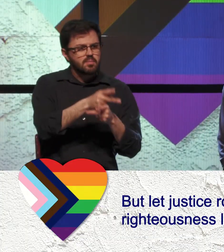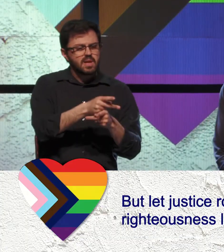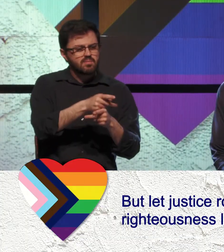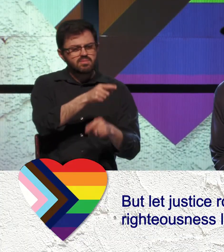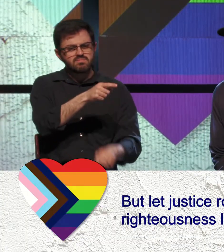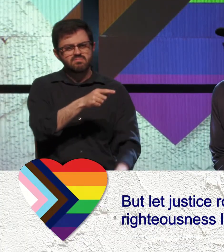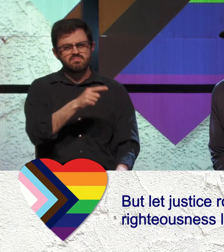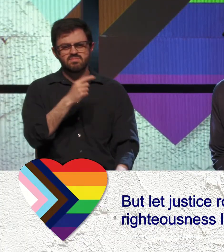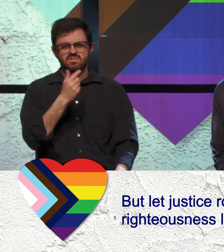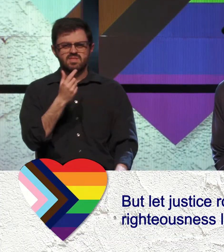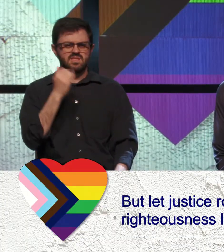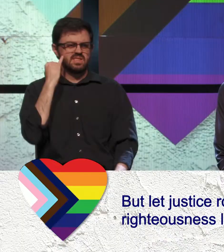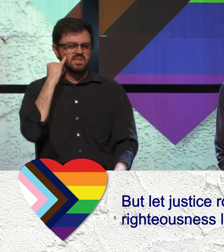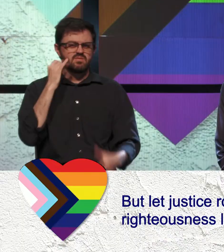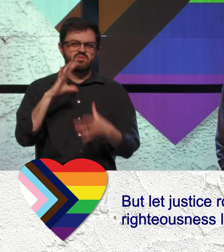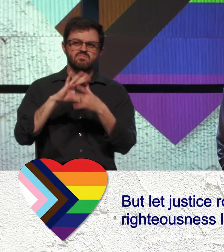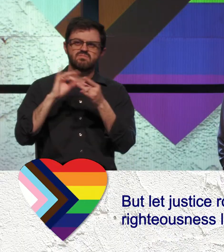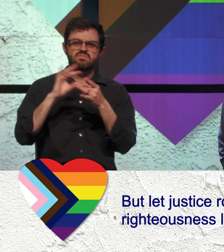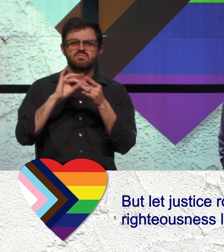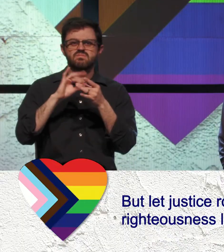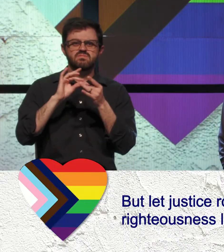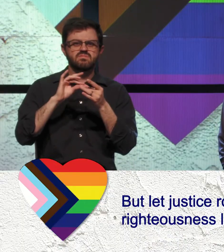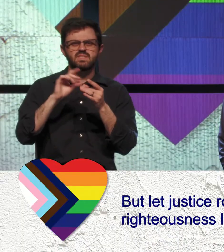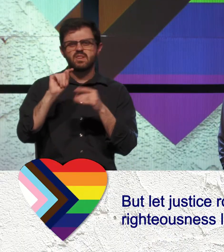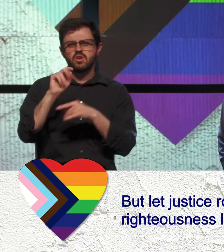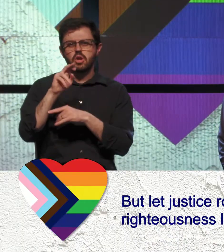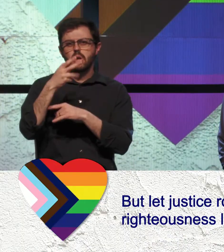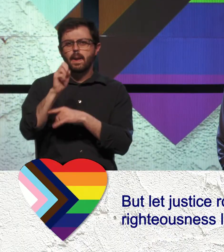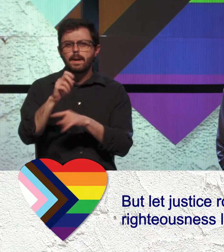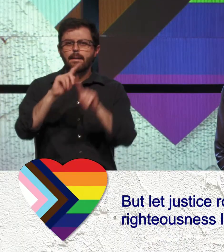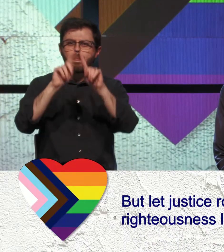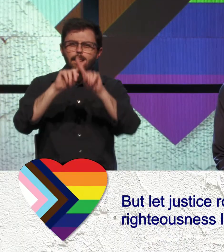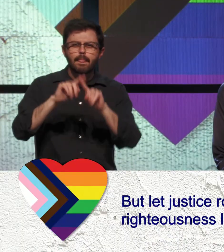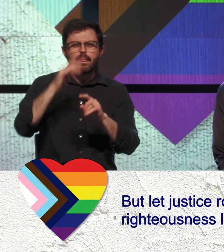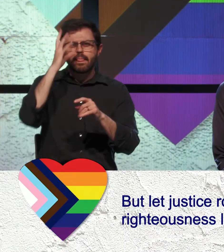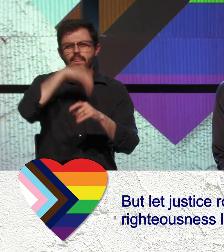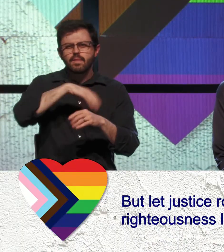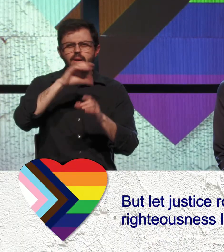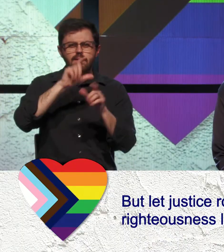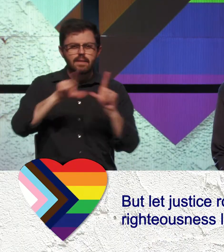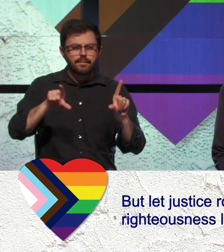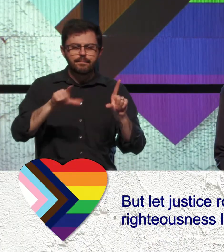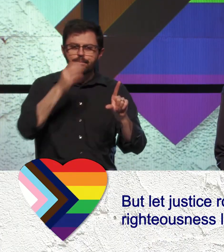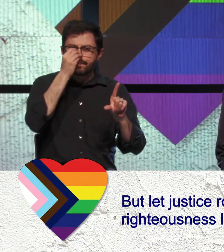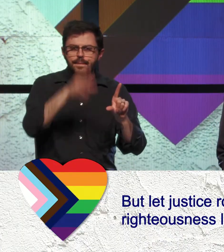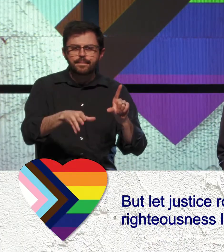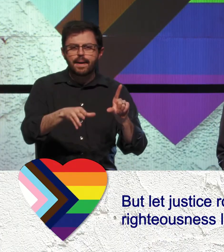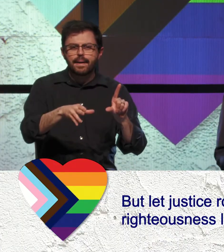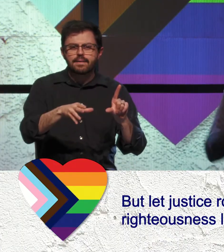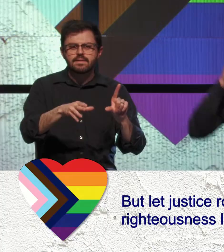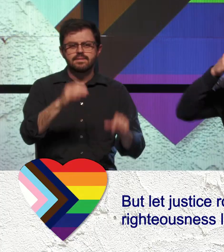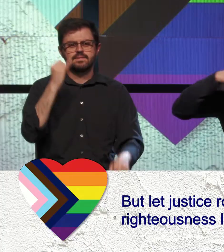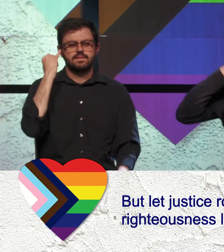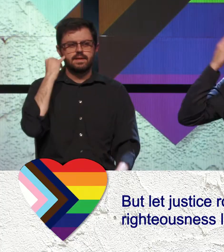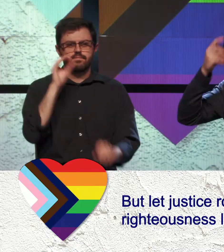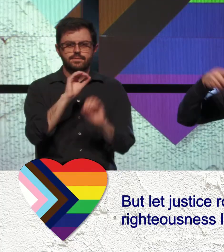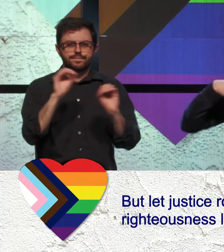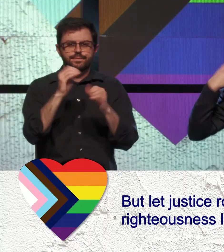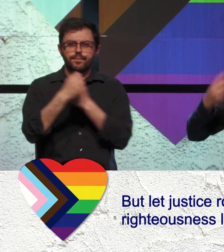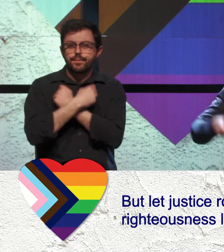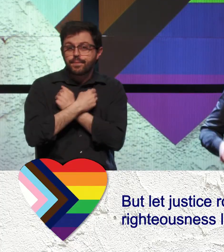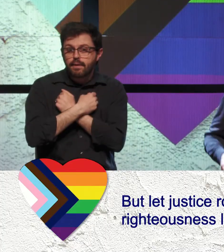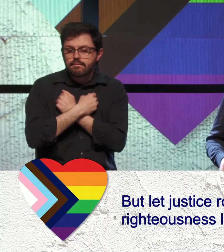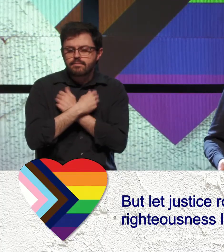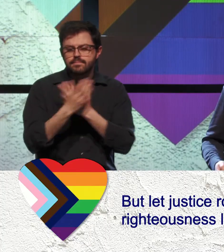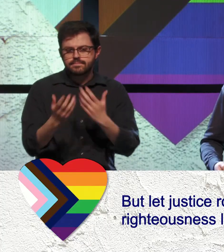just a resounding gong if you don't have love. It doesn't matter. And I want, for those of you that are like, you're kind of